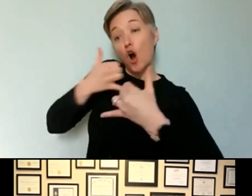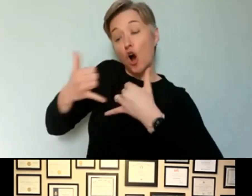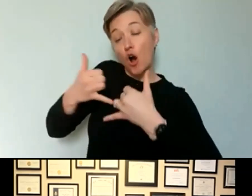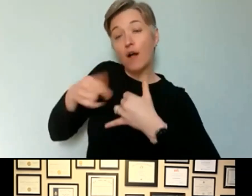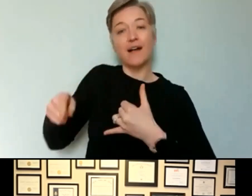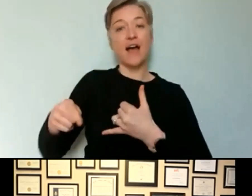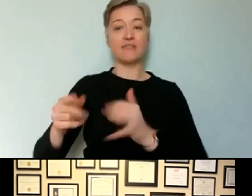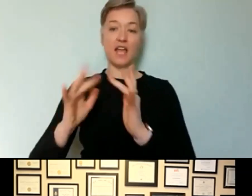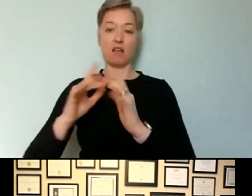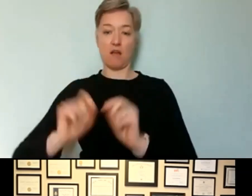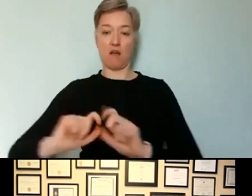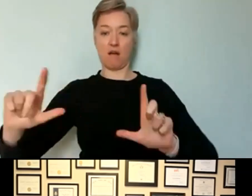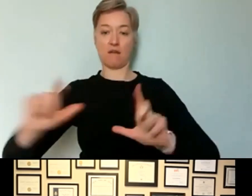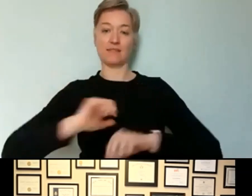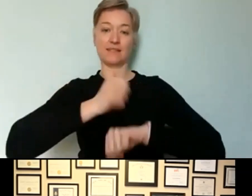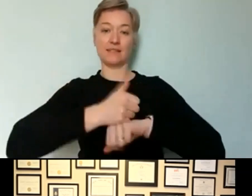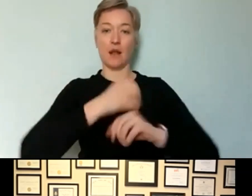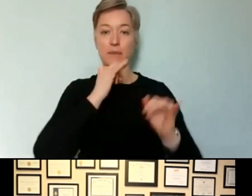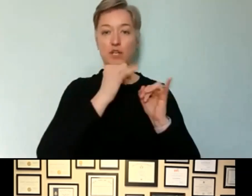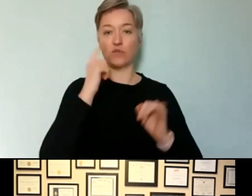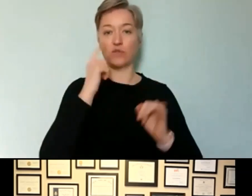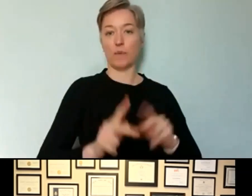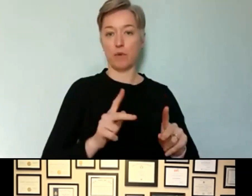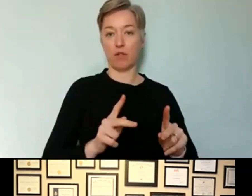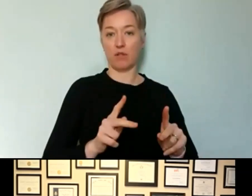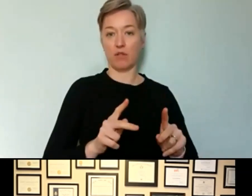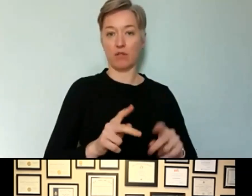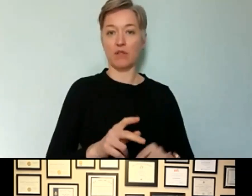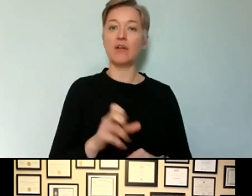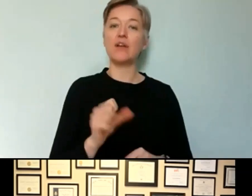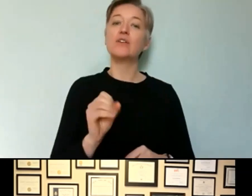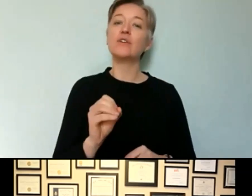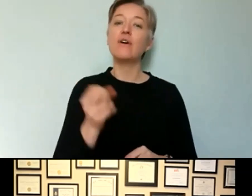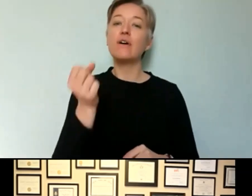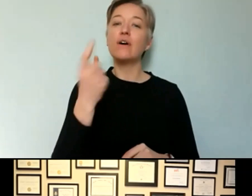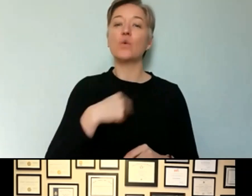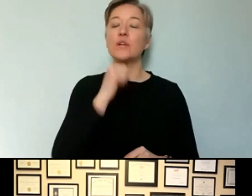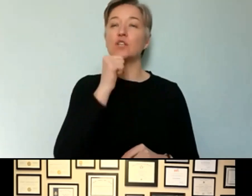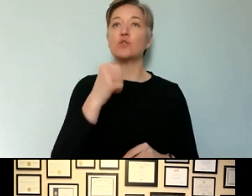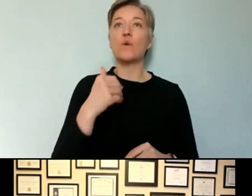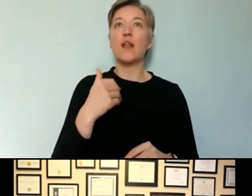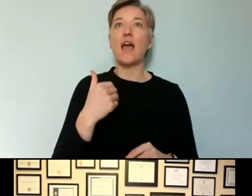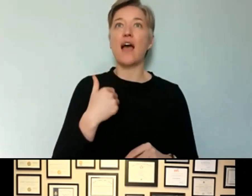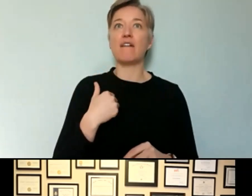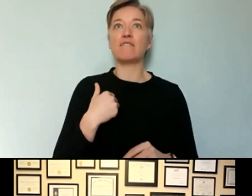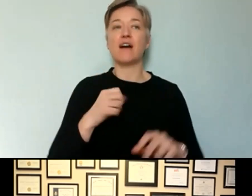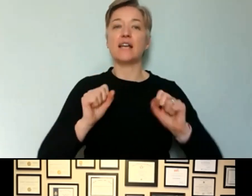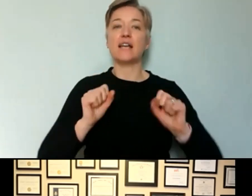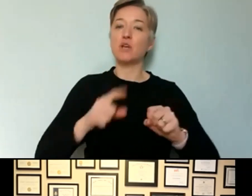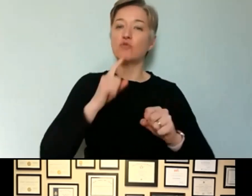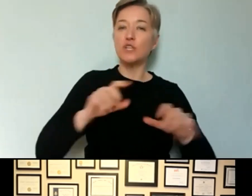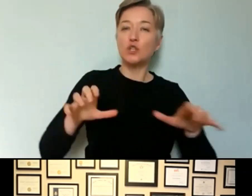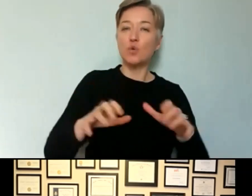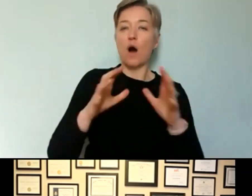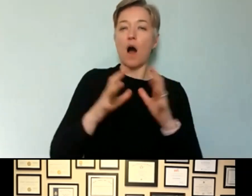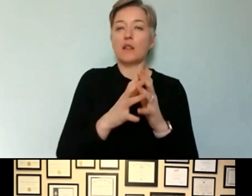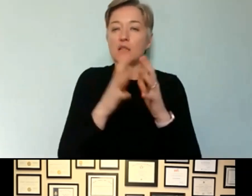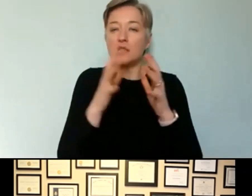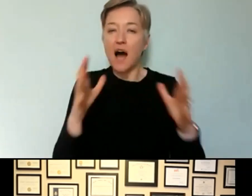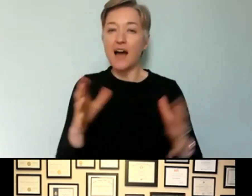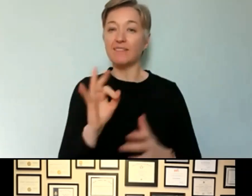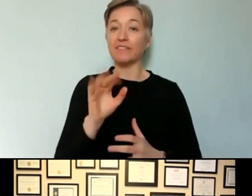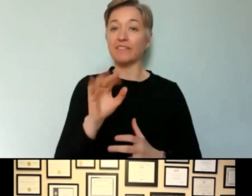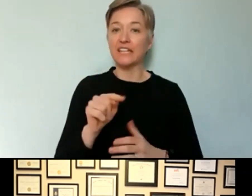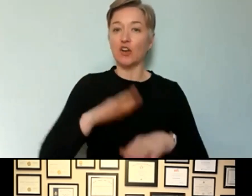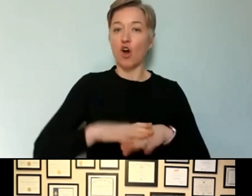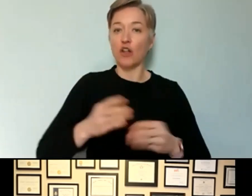for people. So even though we have not the wide bandwidth to do a whole lot of actually feet on the ground